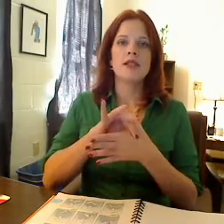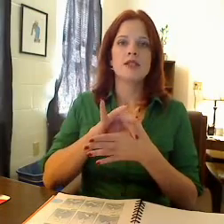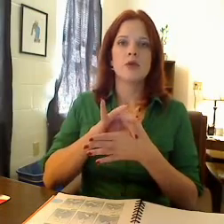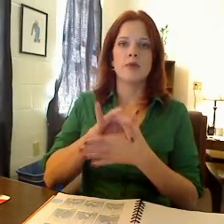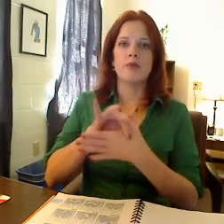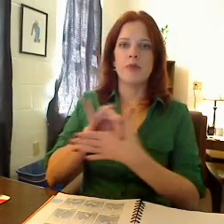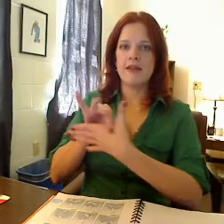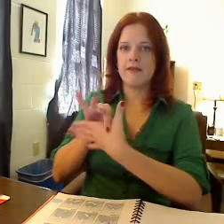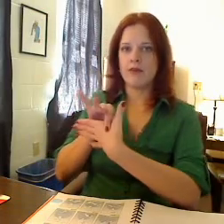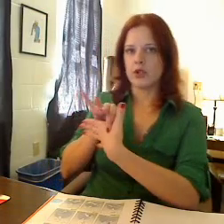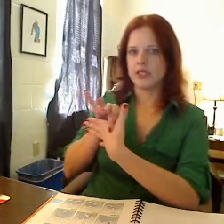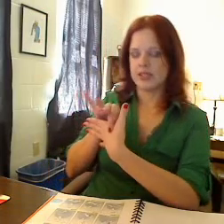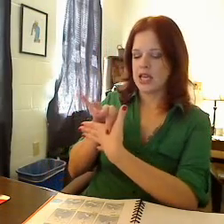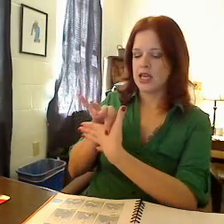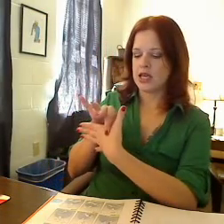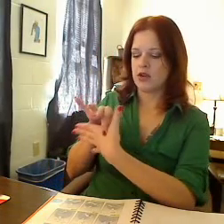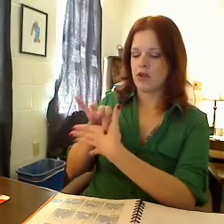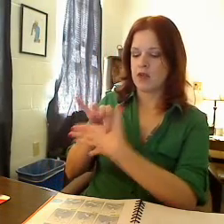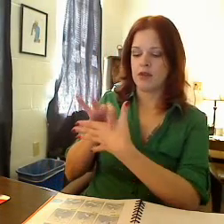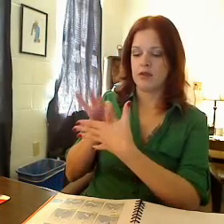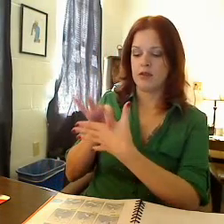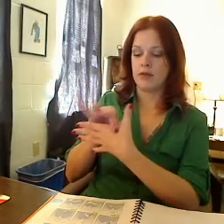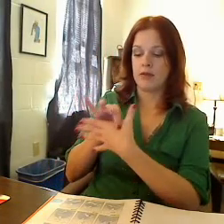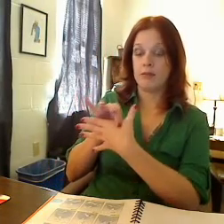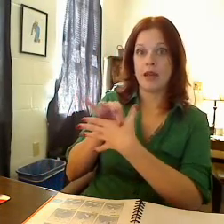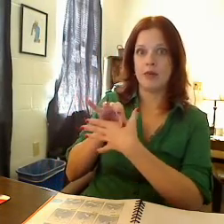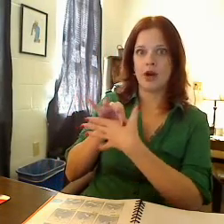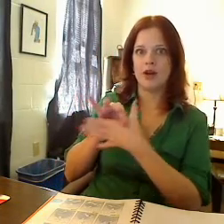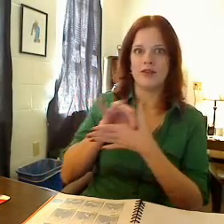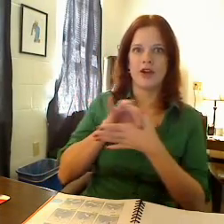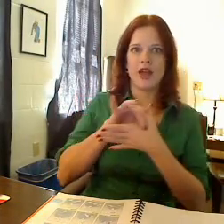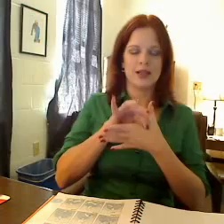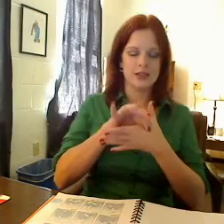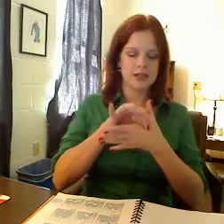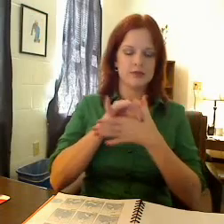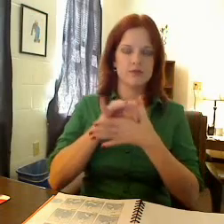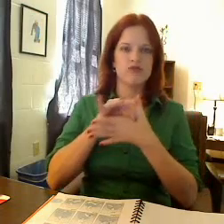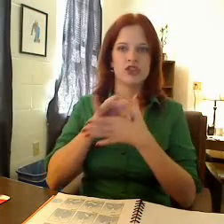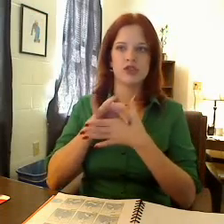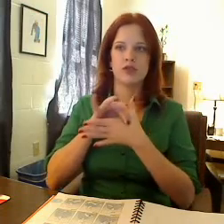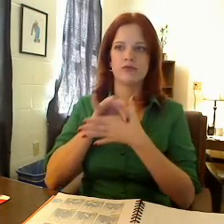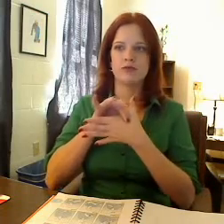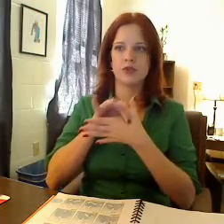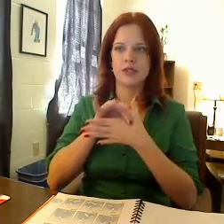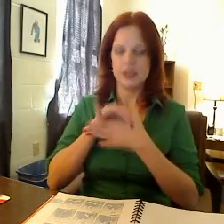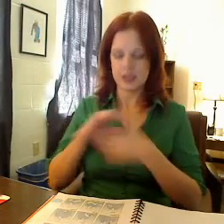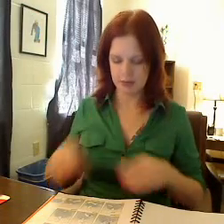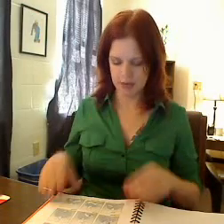Meat or beef or steak, grab the meaty part of your hand and just sort of squeeze it.